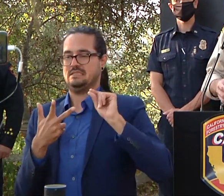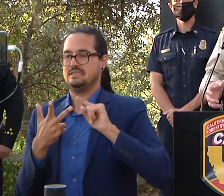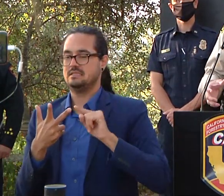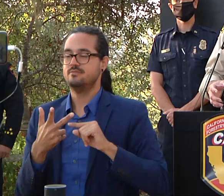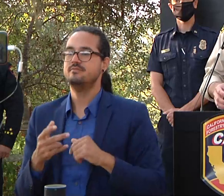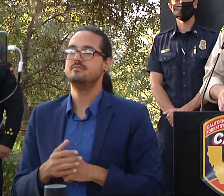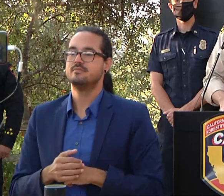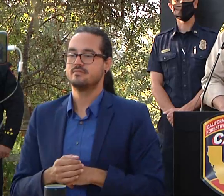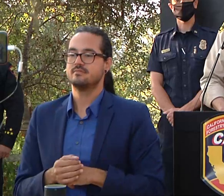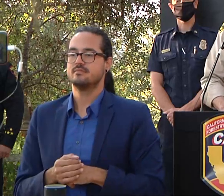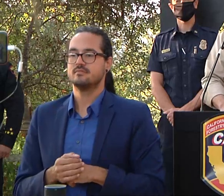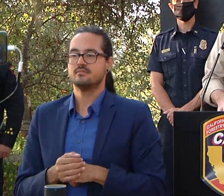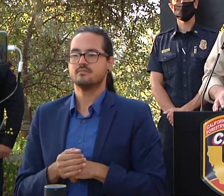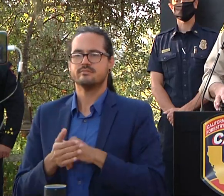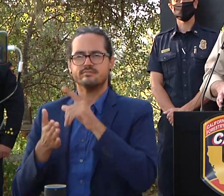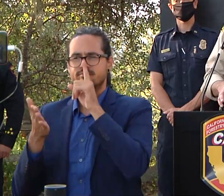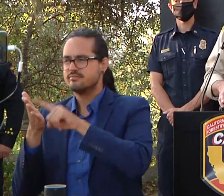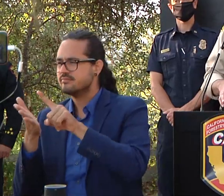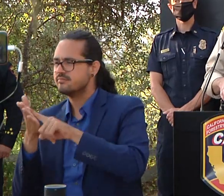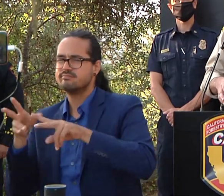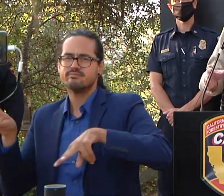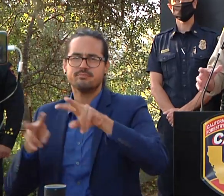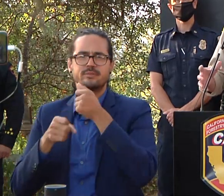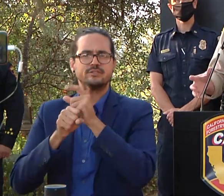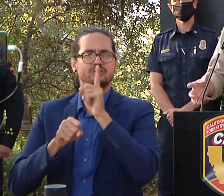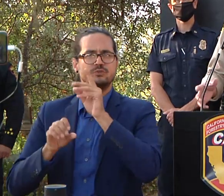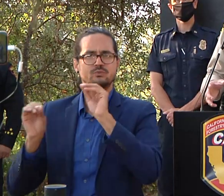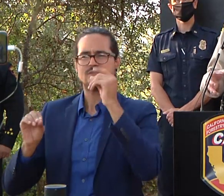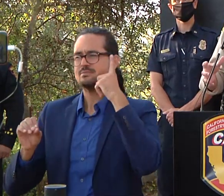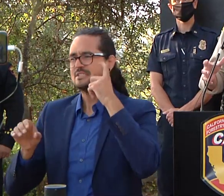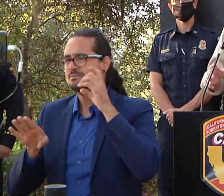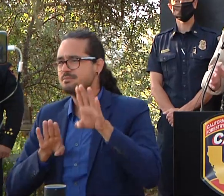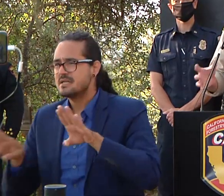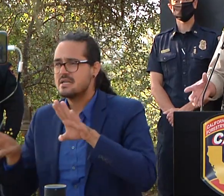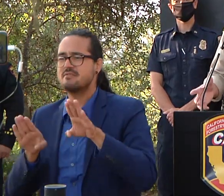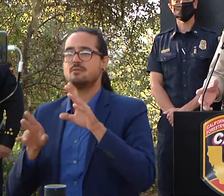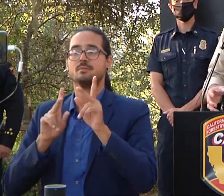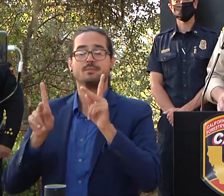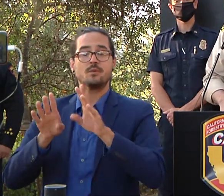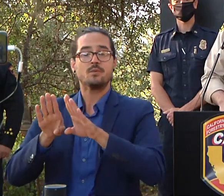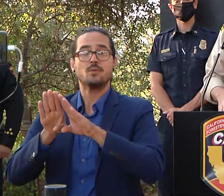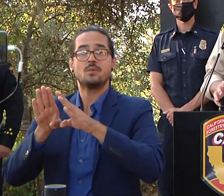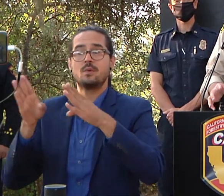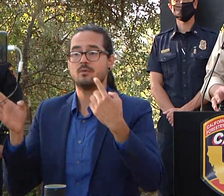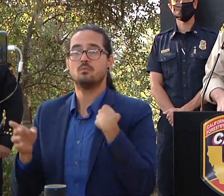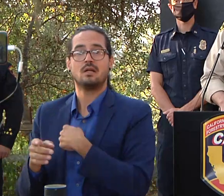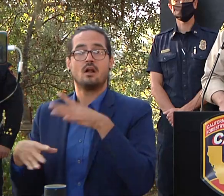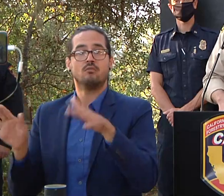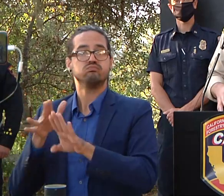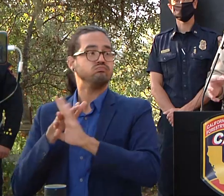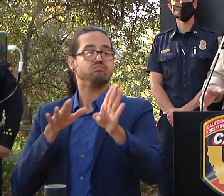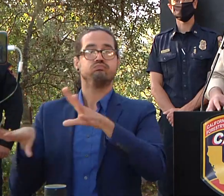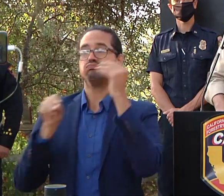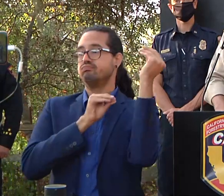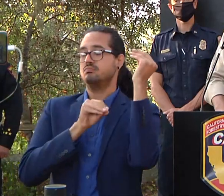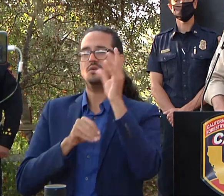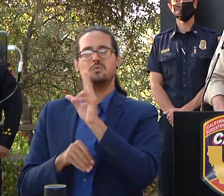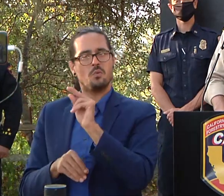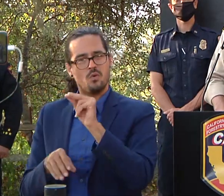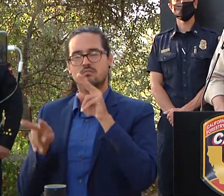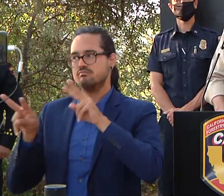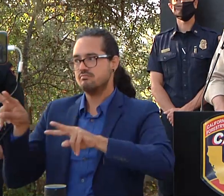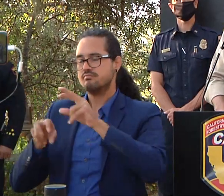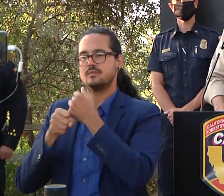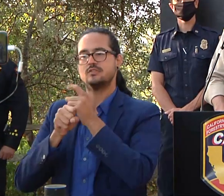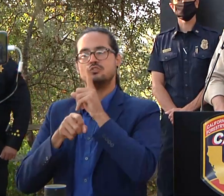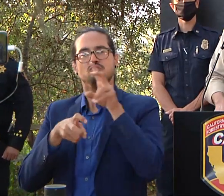areas you know that i mentioned this last night you know we're gonna we're gonna be here we you know this is this is our community we're going to make sure you're safe we're going to make sure you're settled